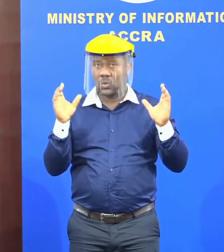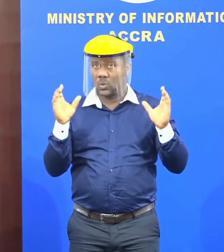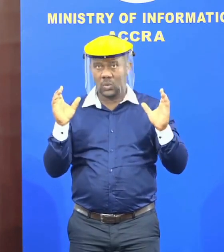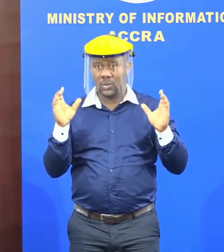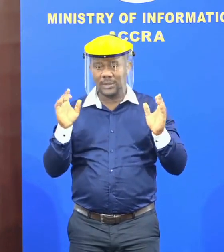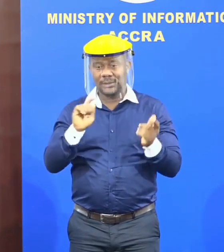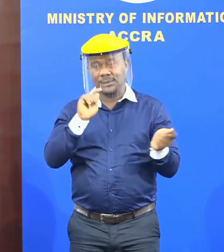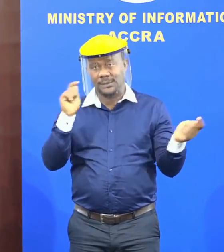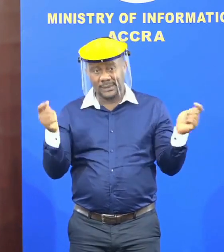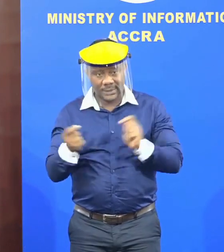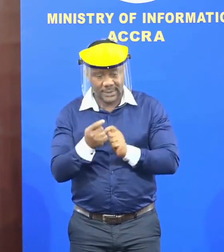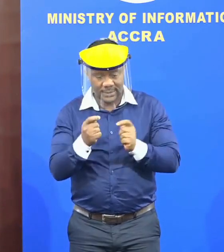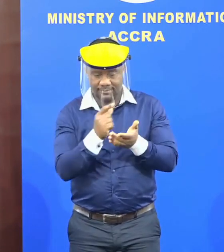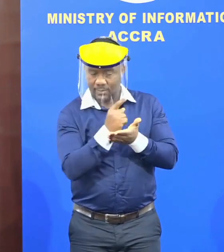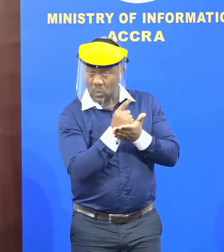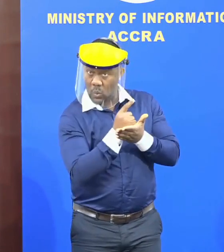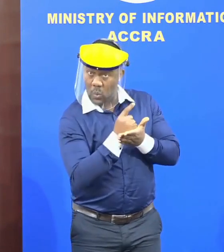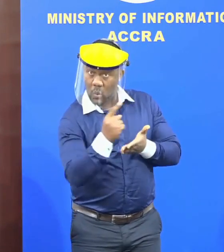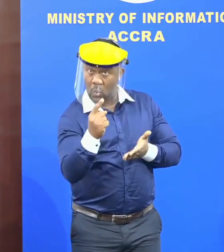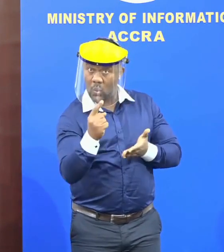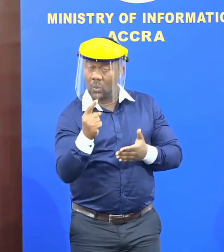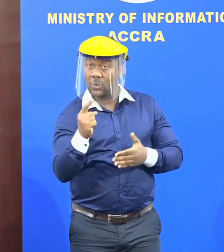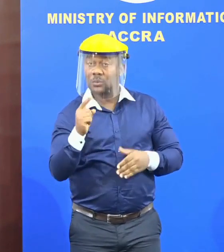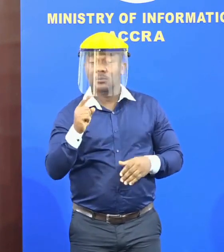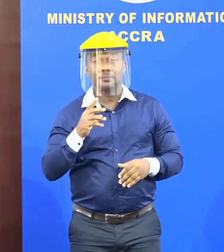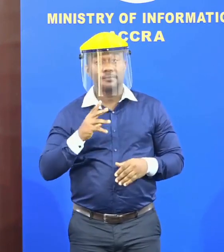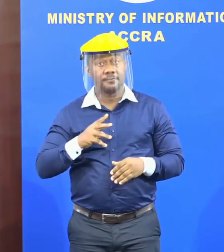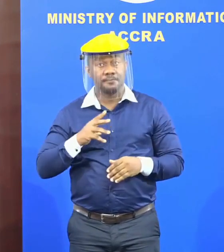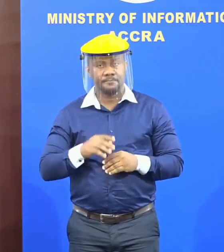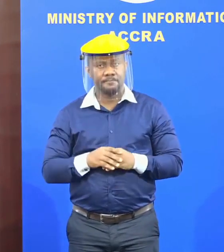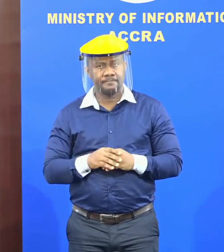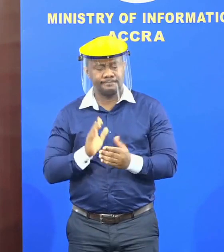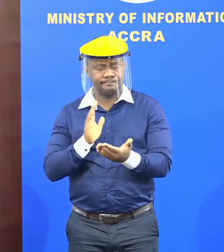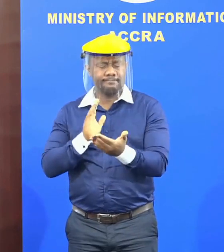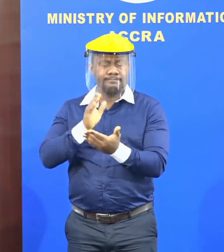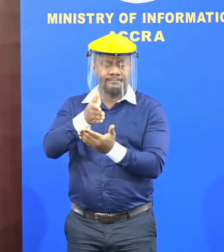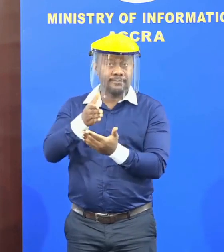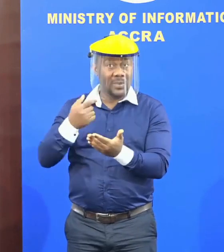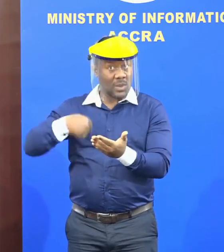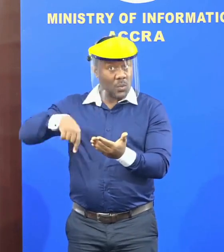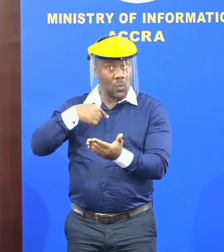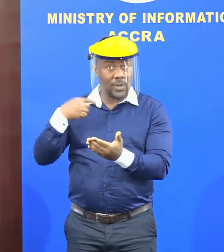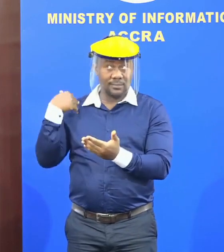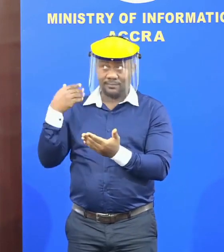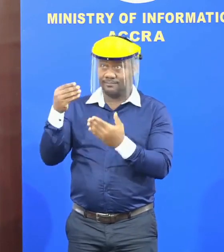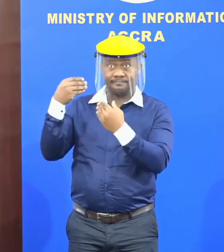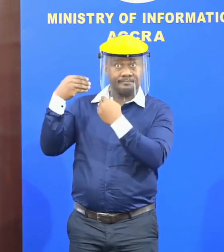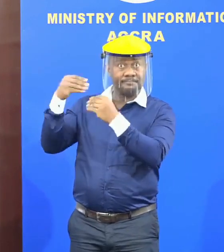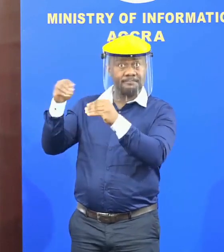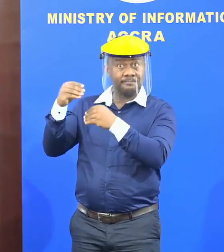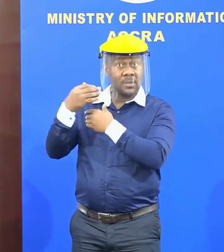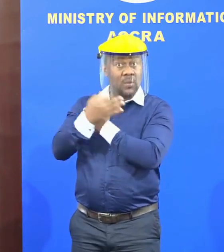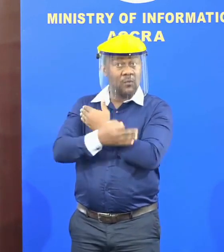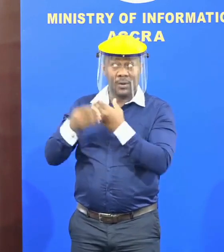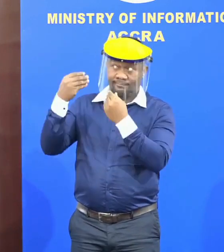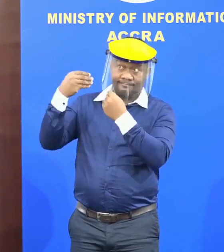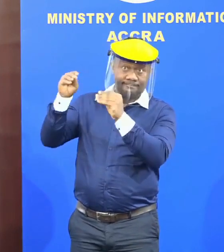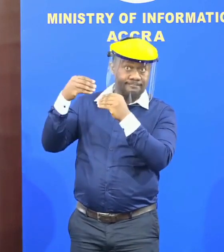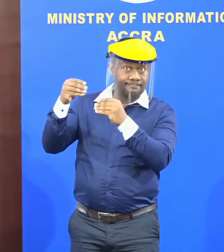activity. Cocoa remains our biggest export in terms of the revenue coming in and its